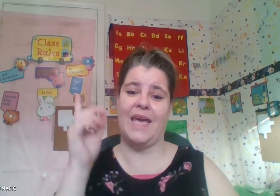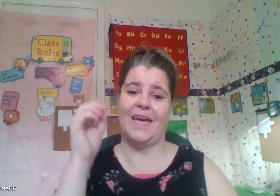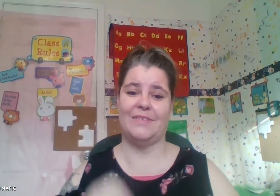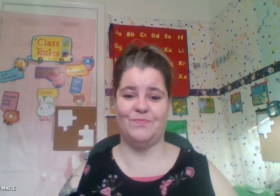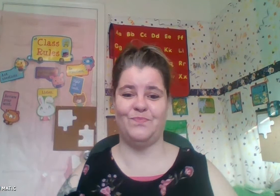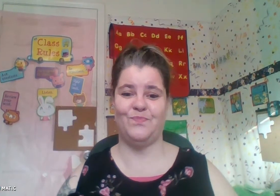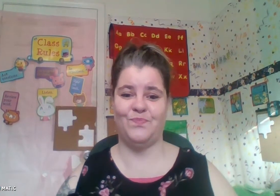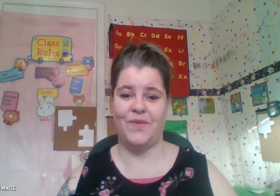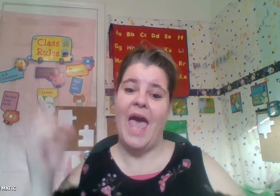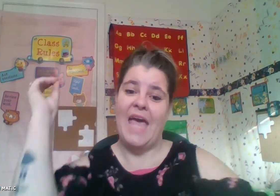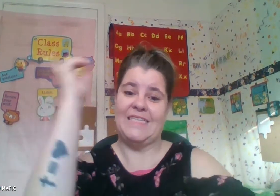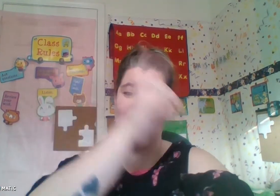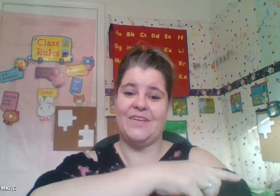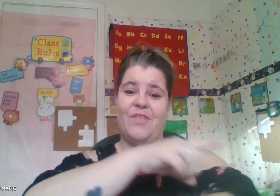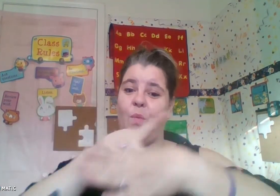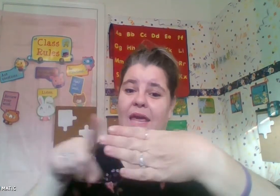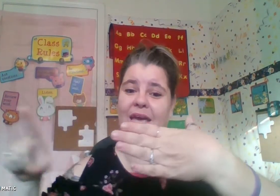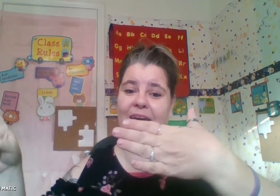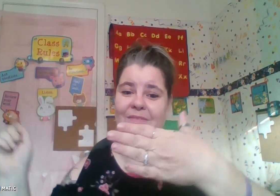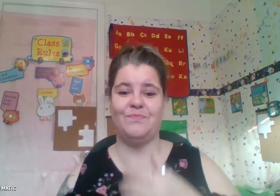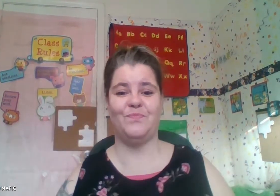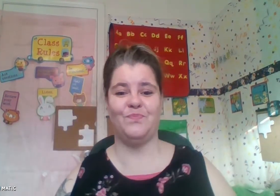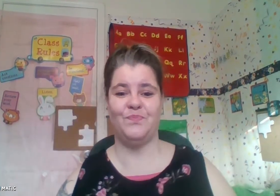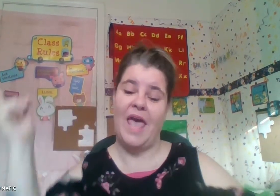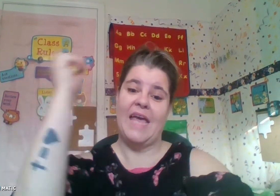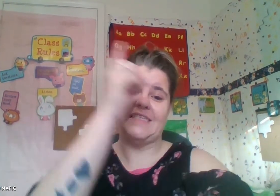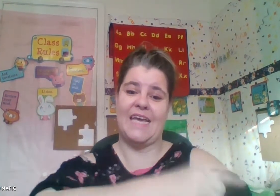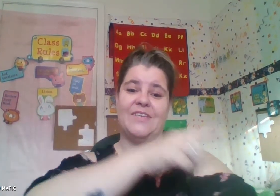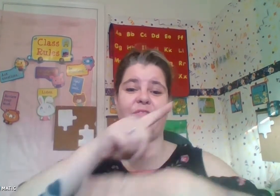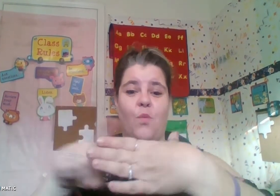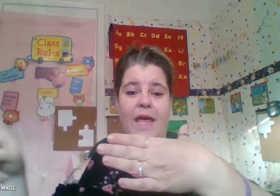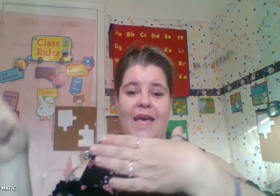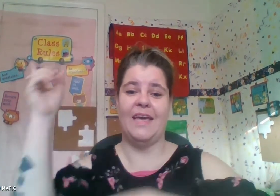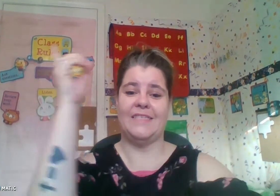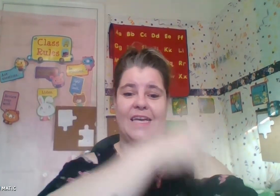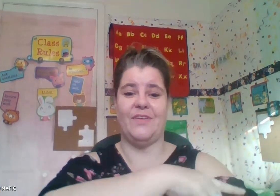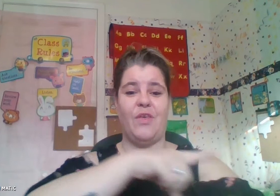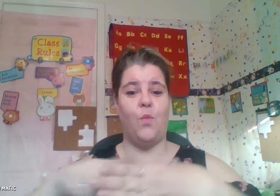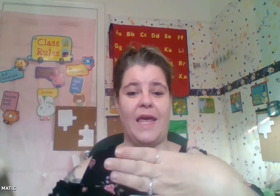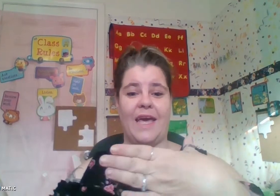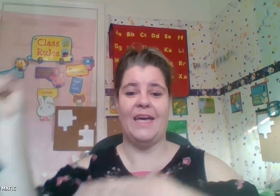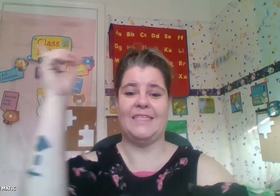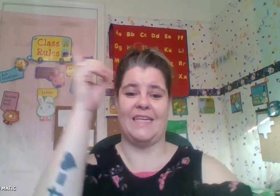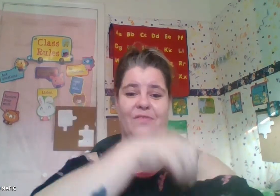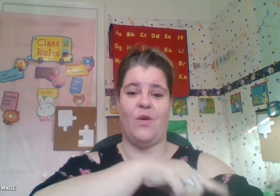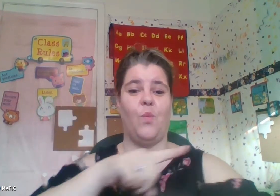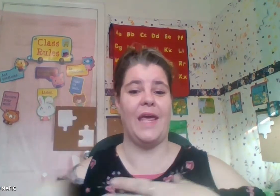week, days of the week, days of the week, days of the week, days of the